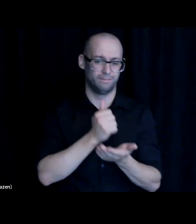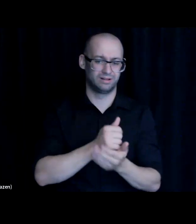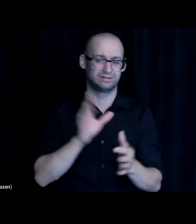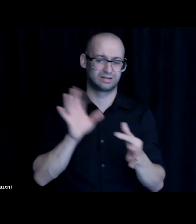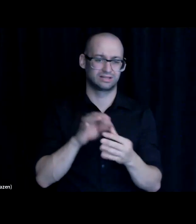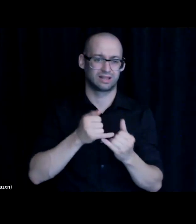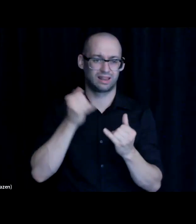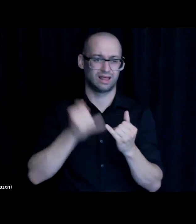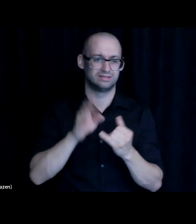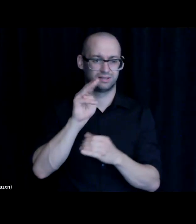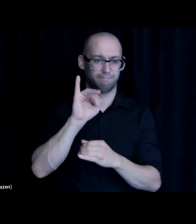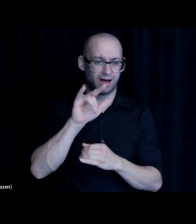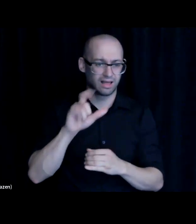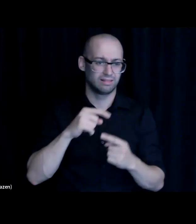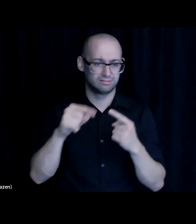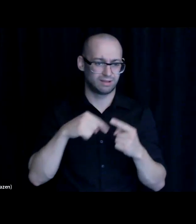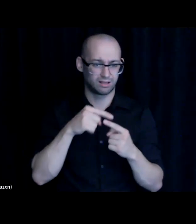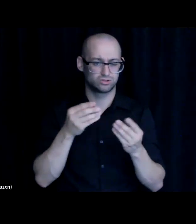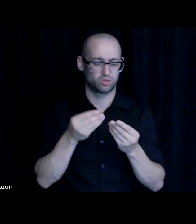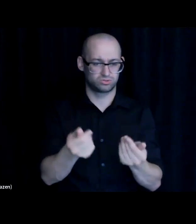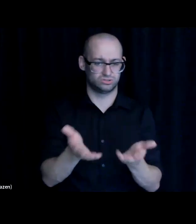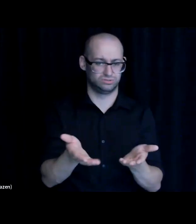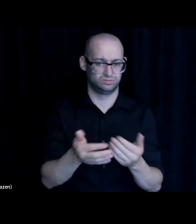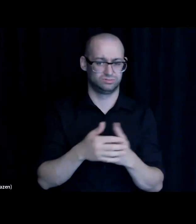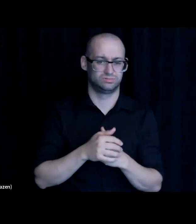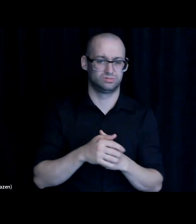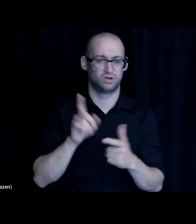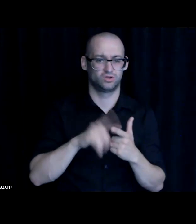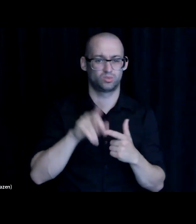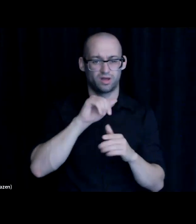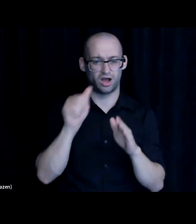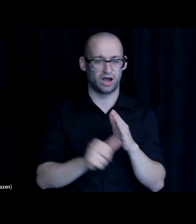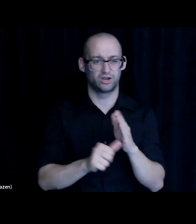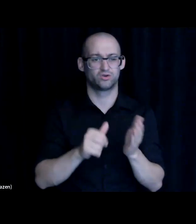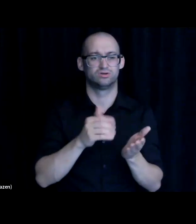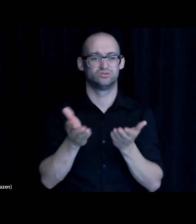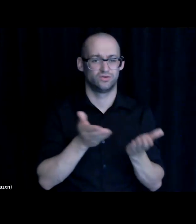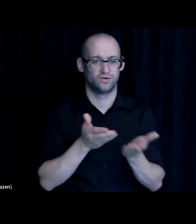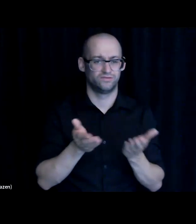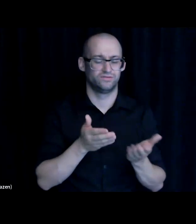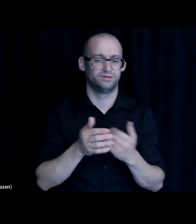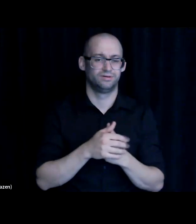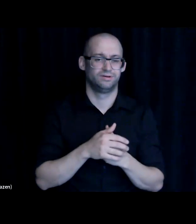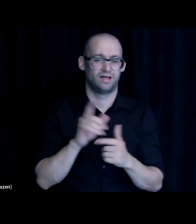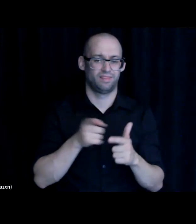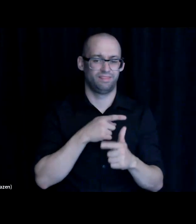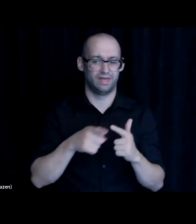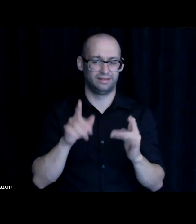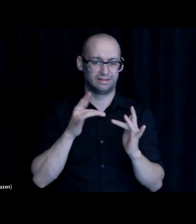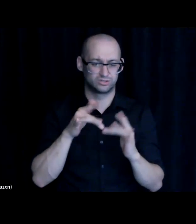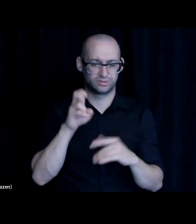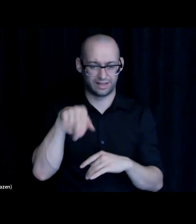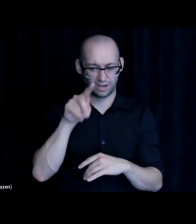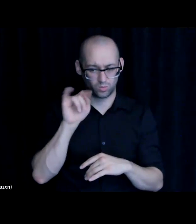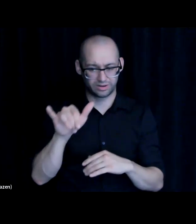mile, solutions to the unserved, the underserved, and then the anchor institutions. And then on the digital equity side of